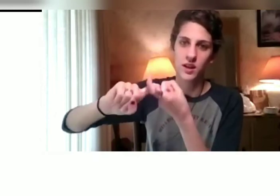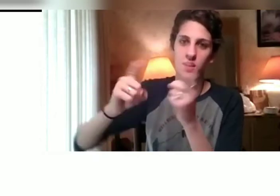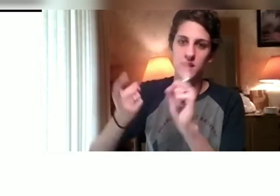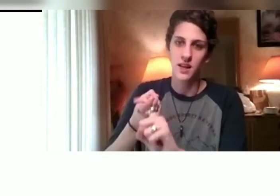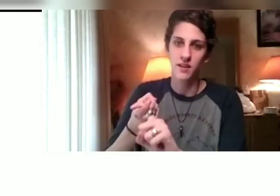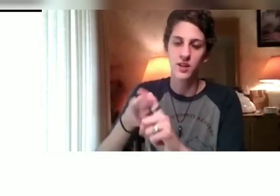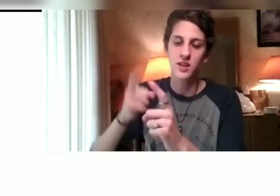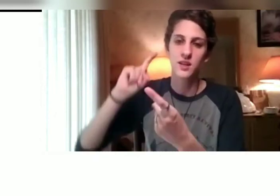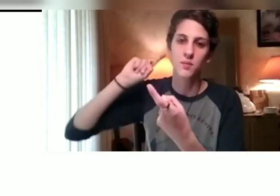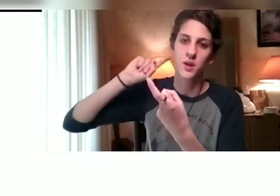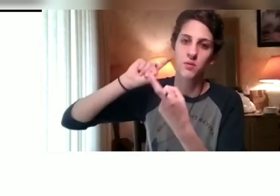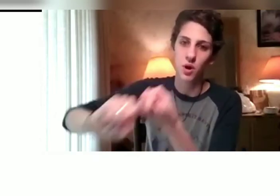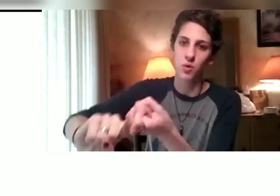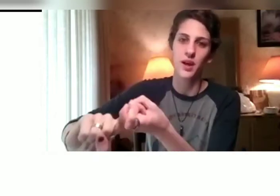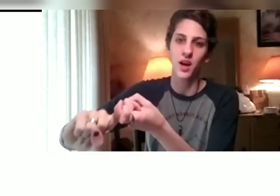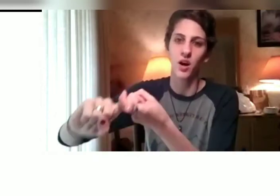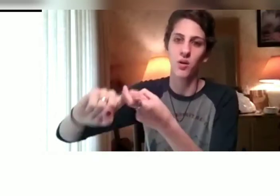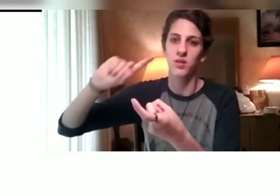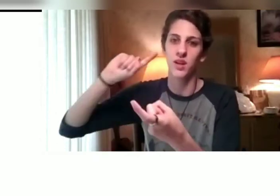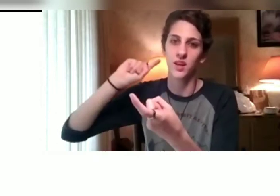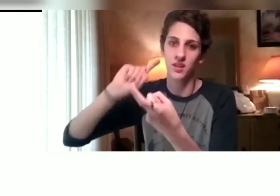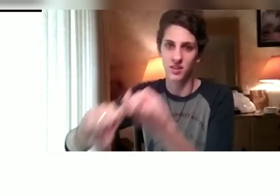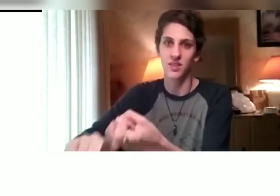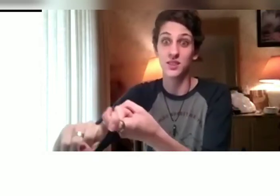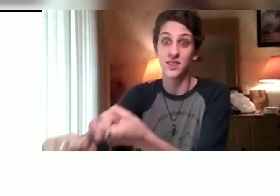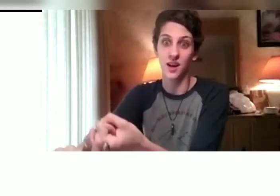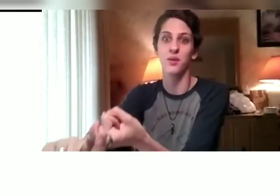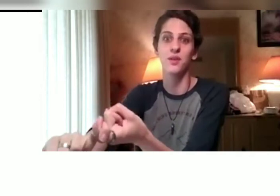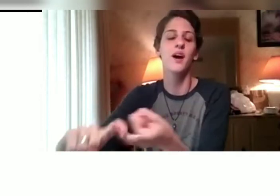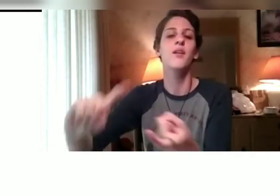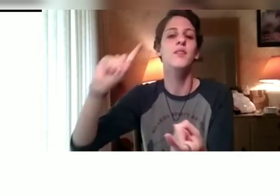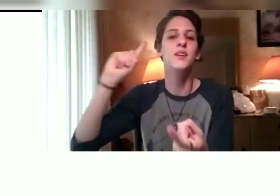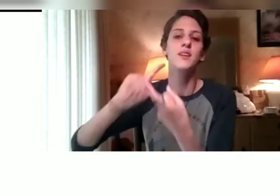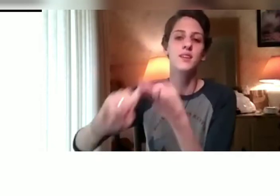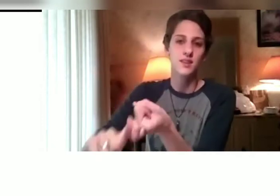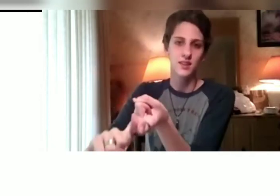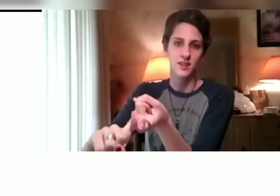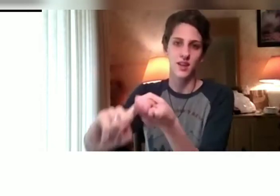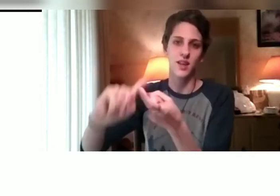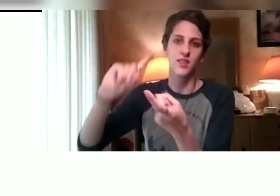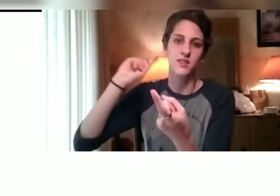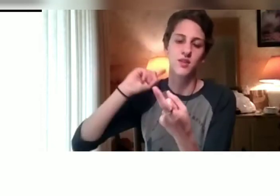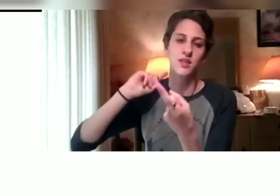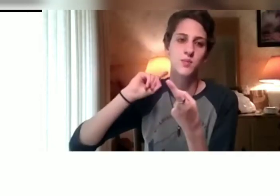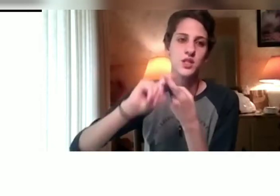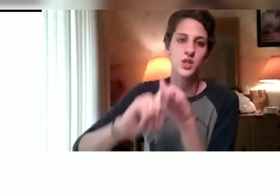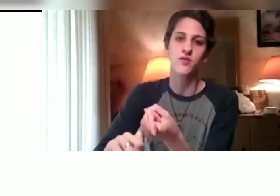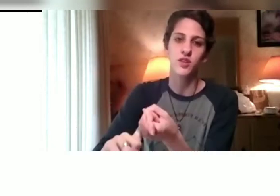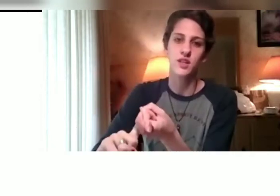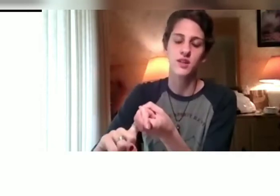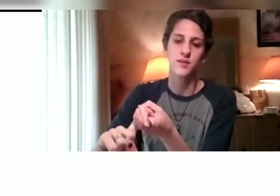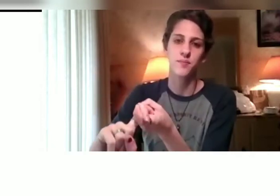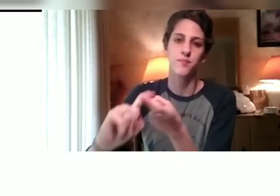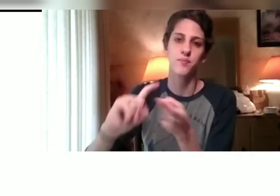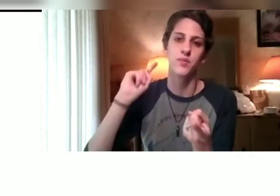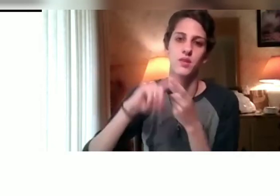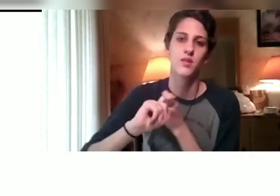hook like you're gonna say fund, but you don't let it go. Like they're stuck with you now. Okay. So this means good